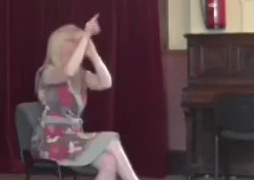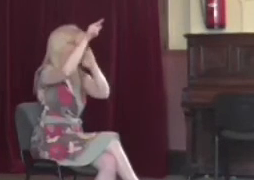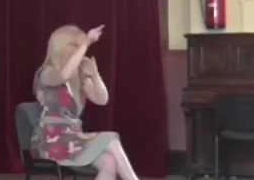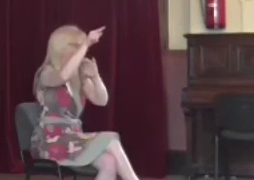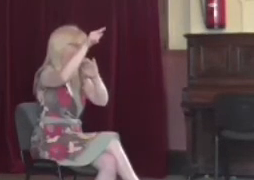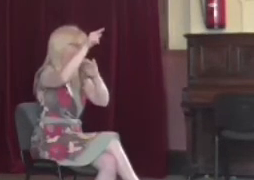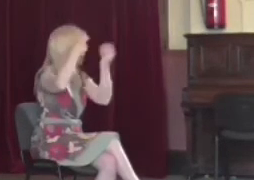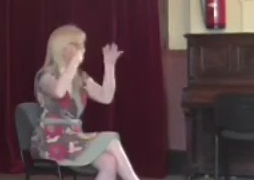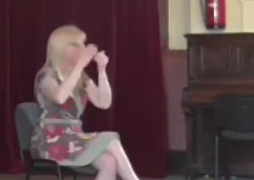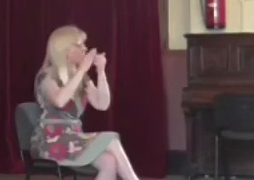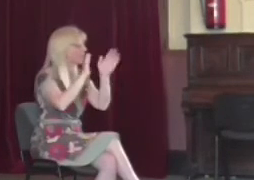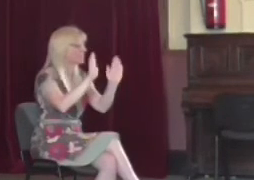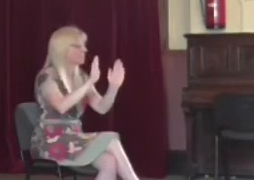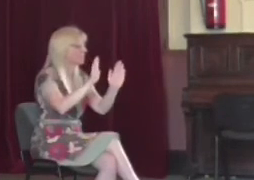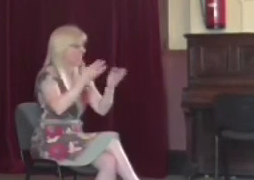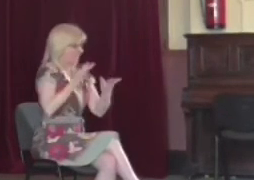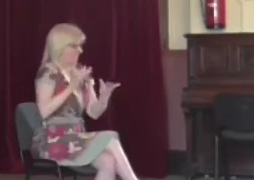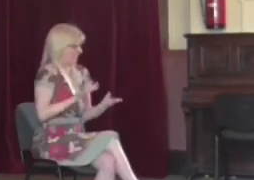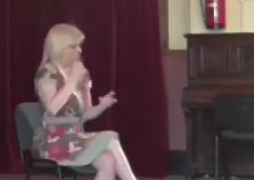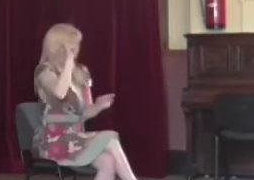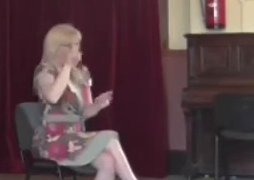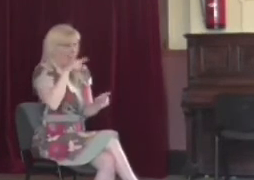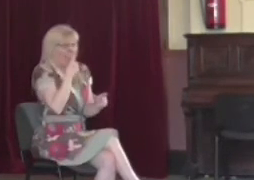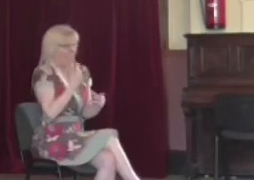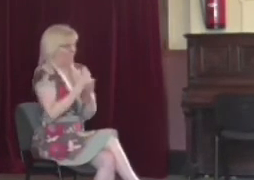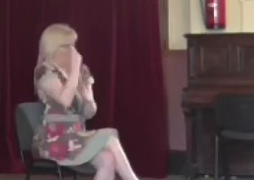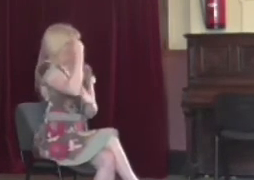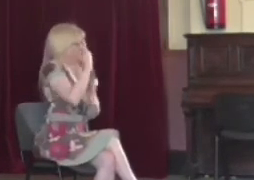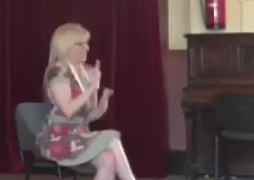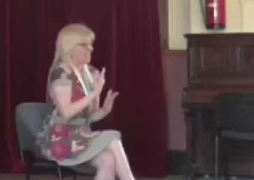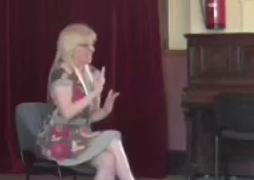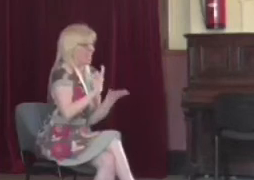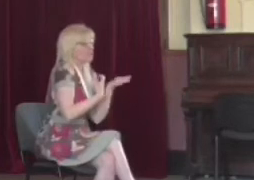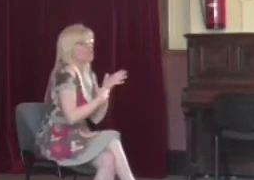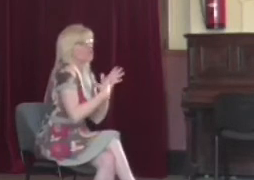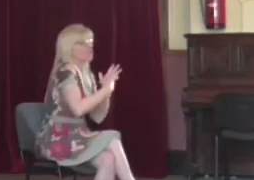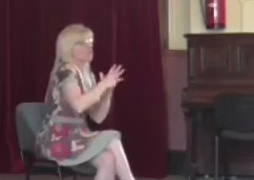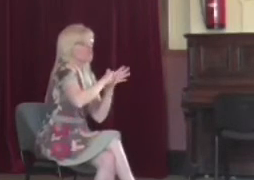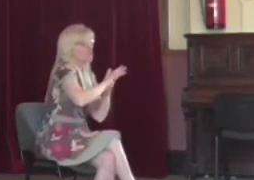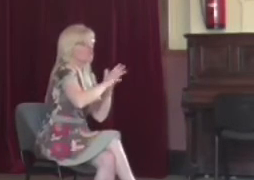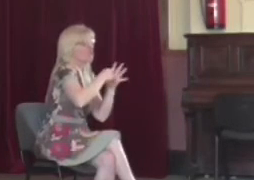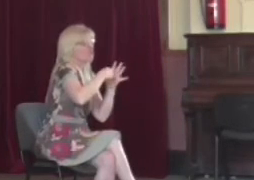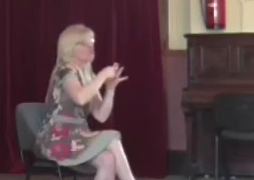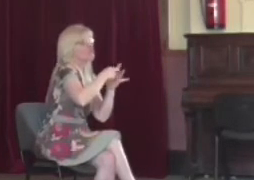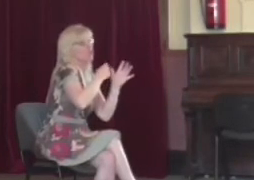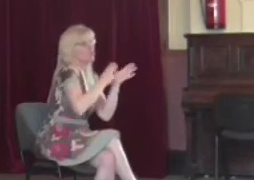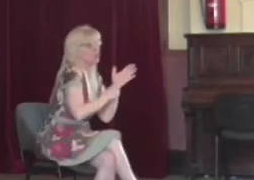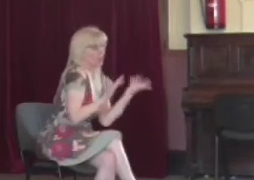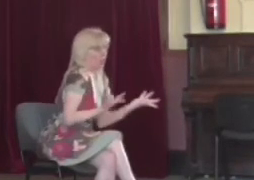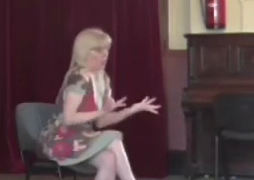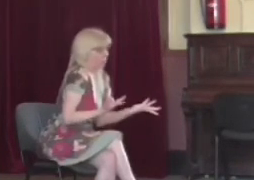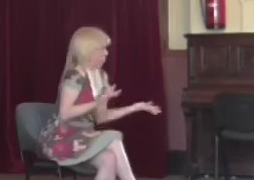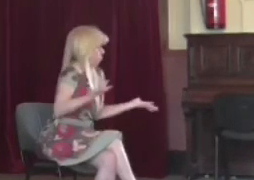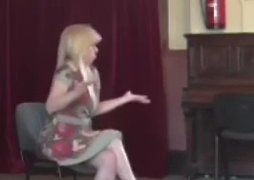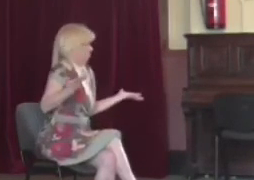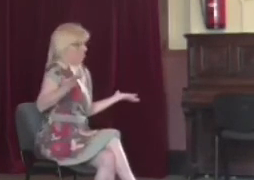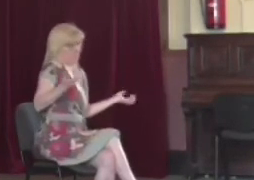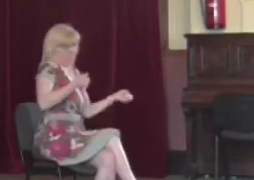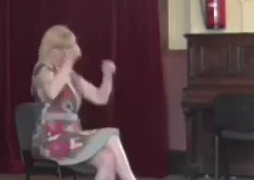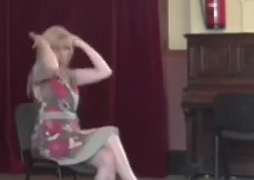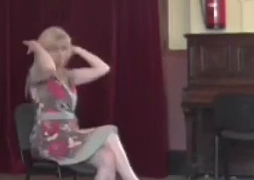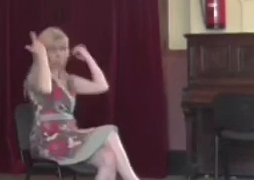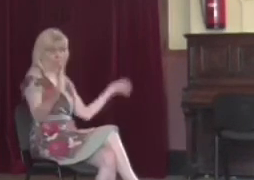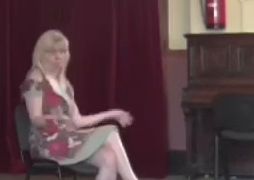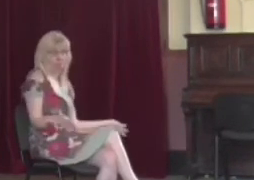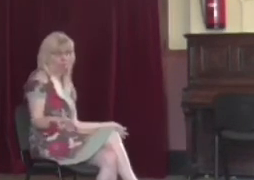And yes, there are times and places for things. Don't, again, get me wrong. But if it's fear that stops us over God